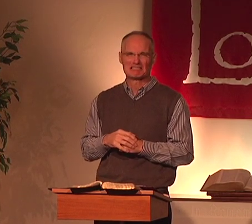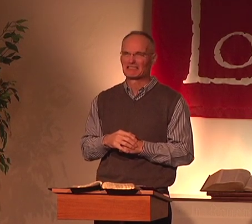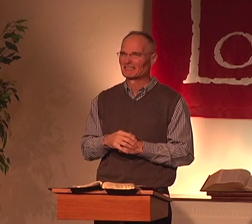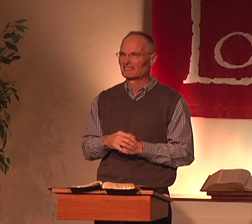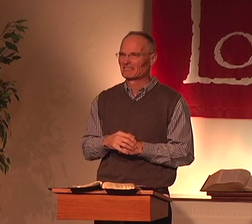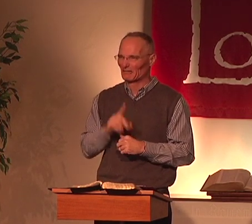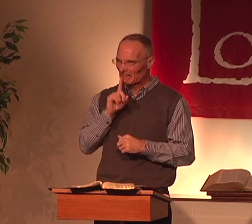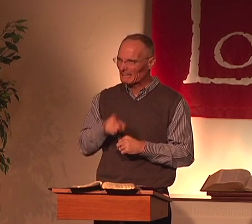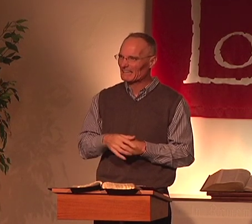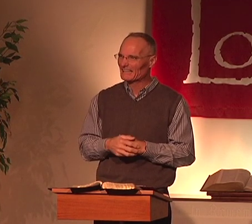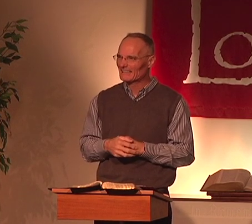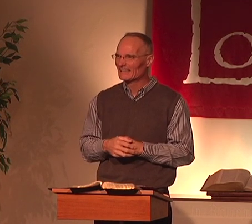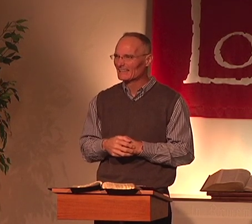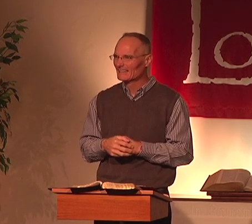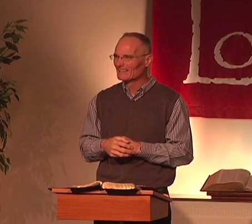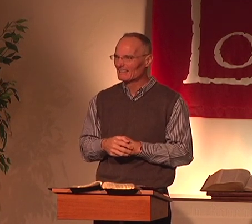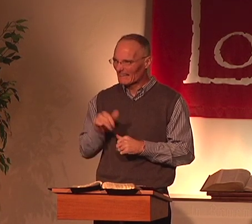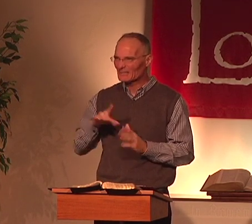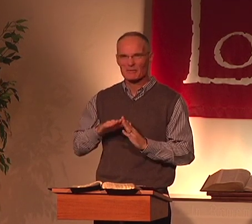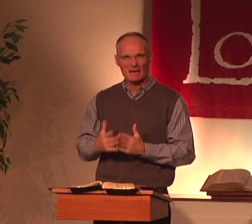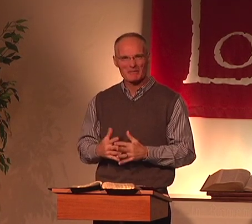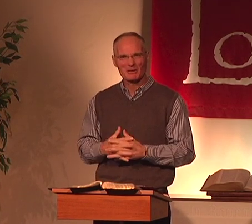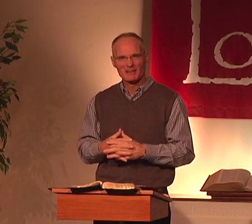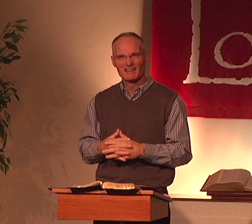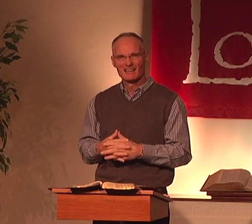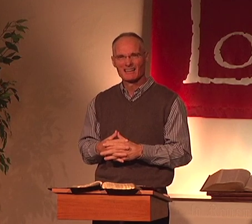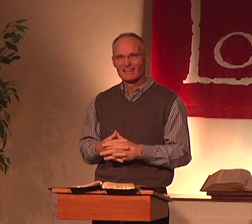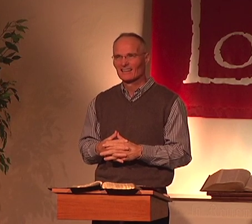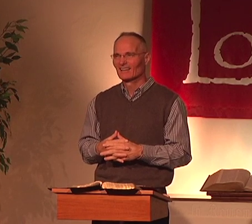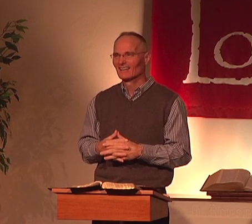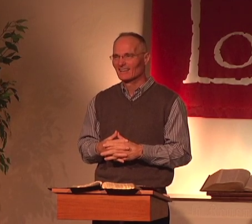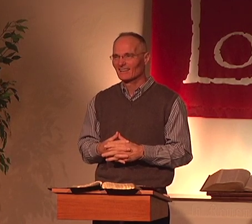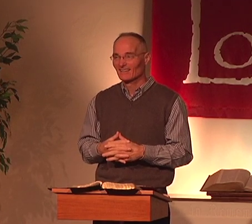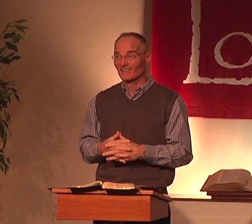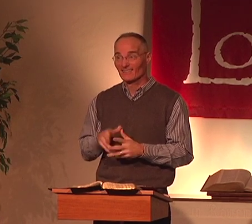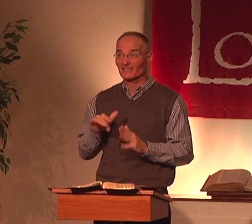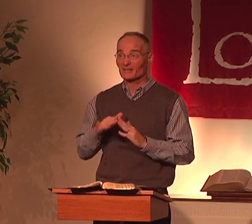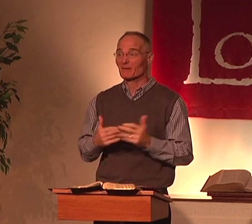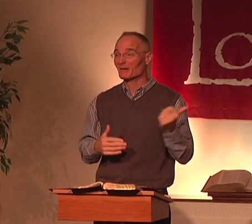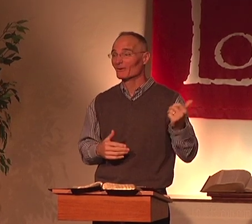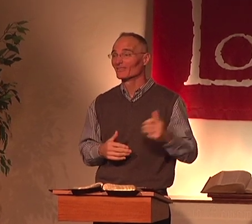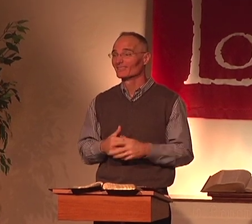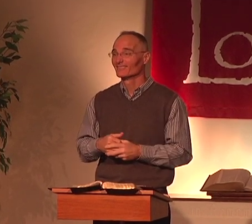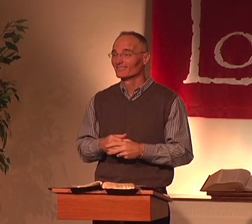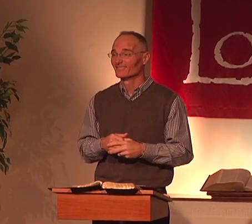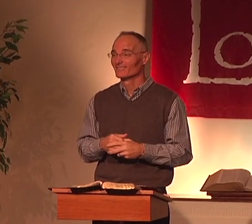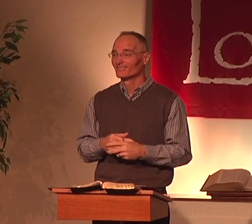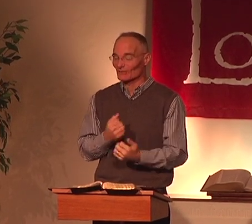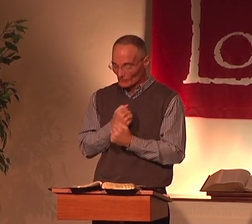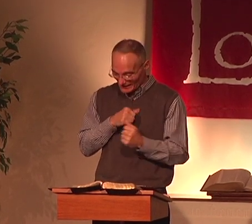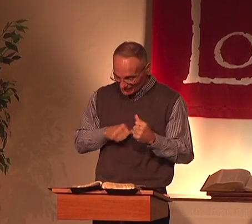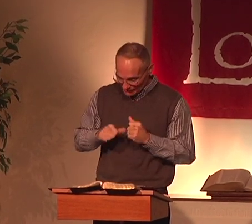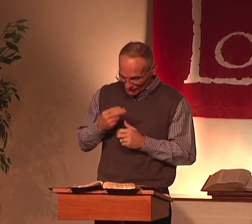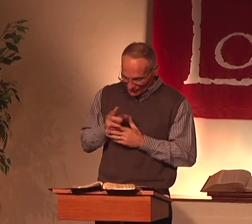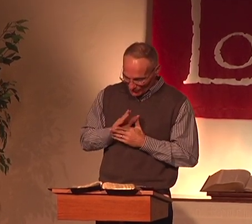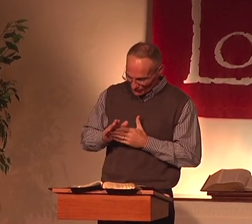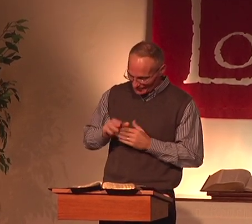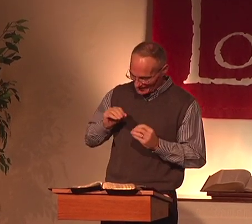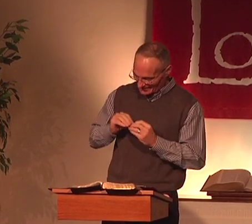Ew Really It says That in The Bible Yep That's from The Bible Greet